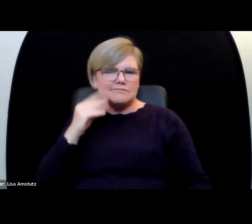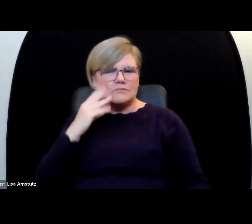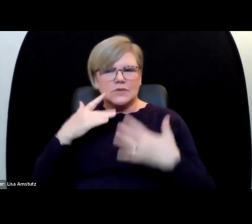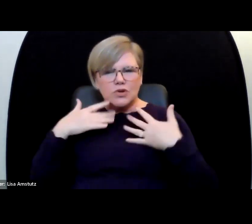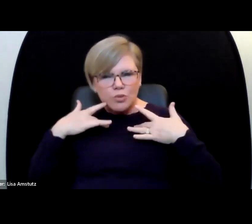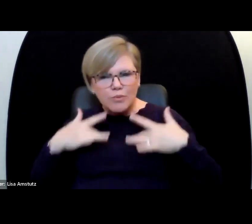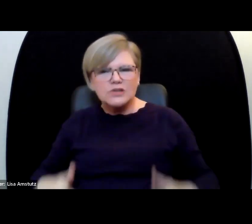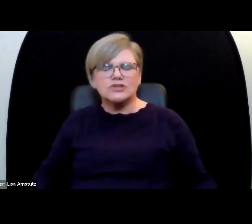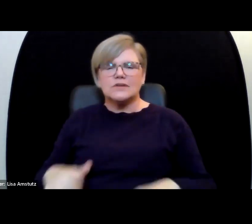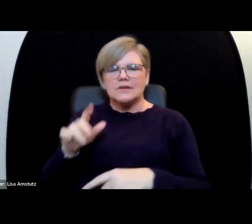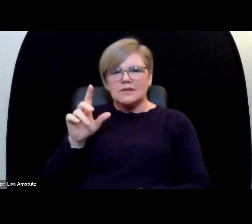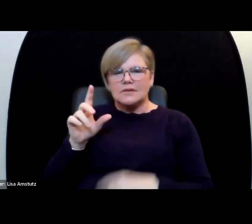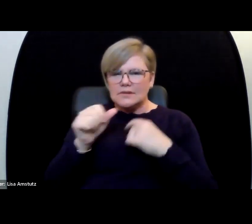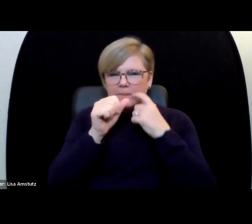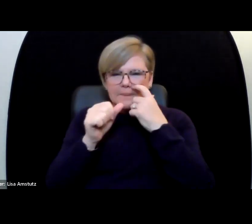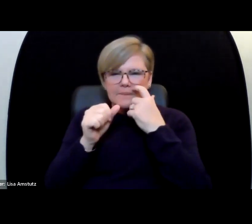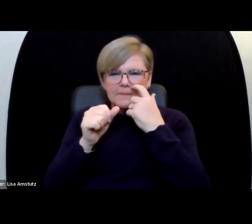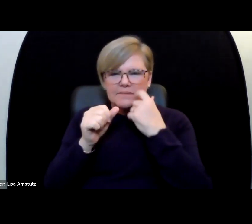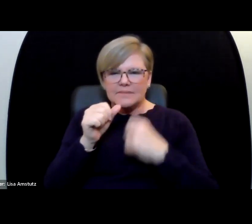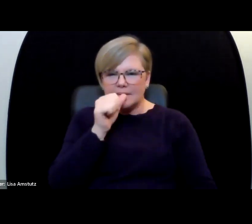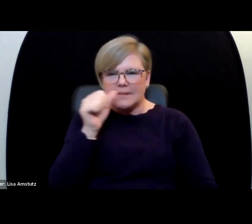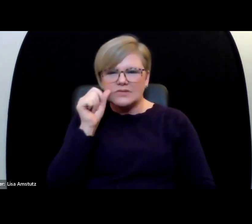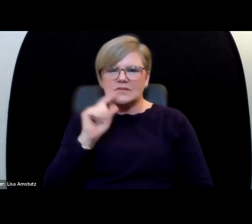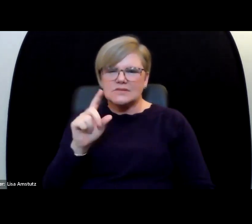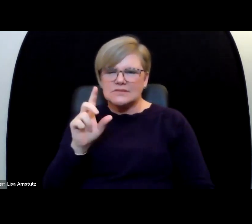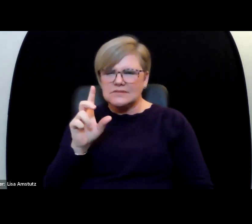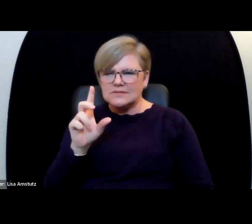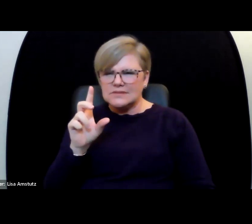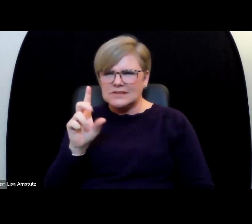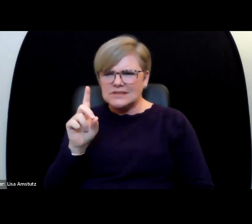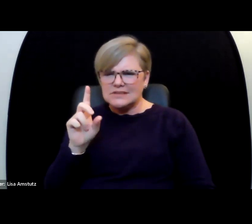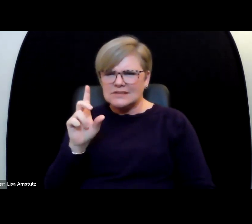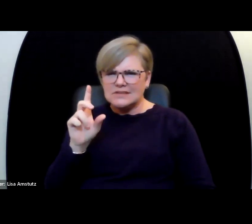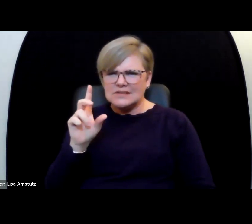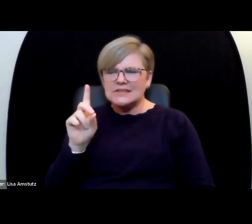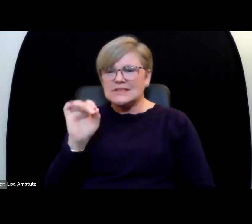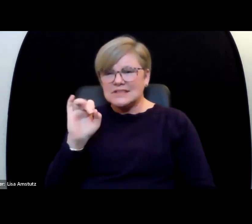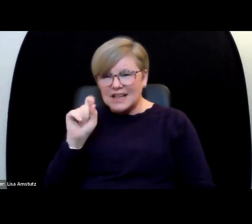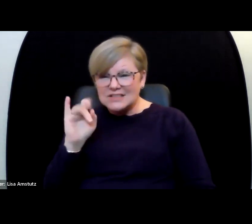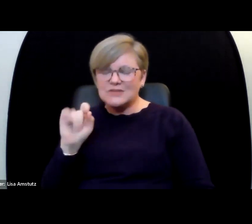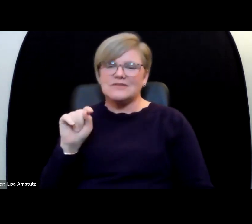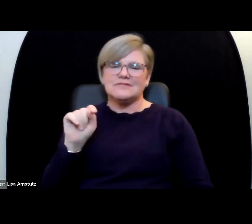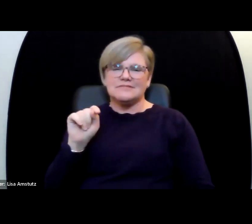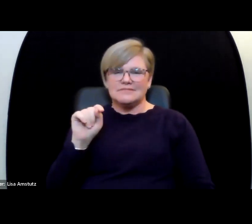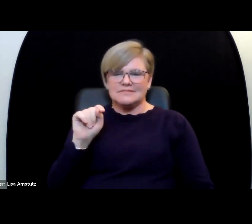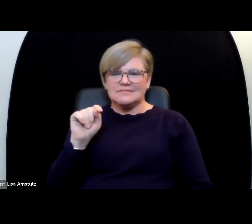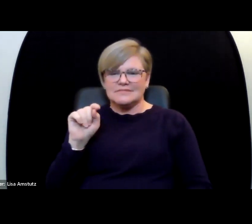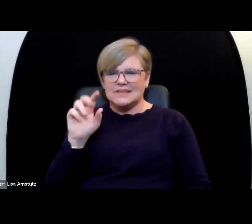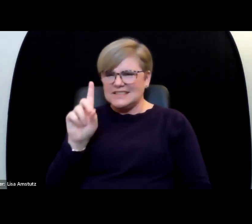is a SDRI, a selective dopamine reuptake inhibitor, if you want to think of it that way, but you cannot get it as prescribed.